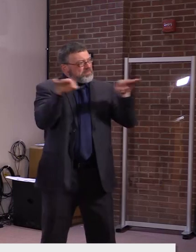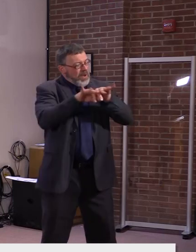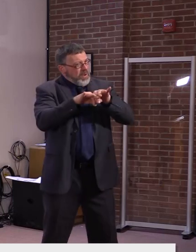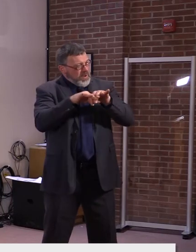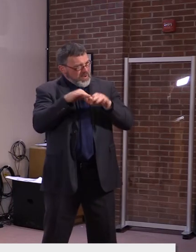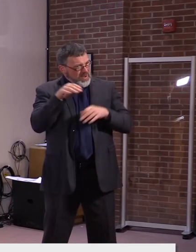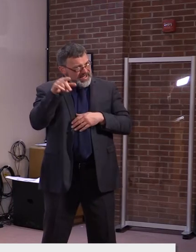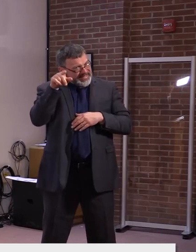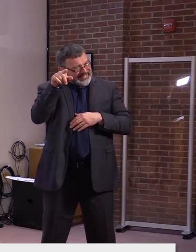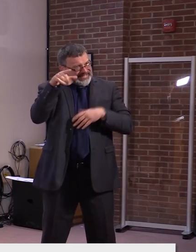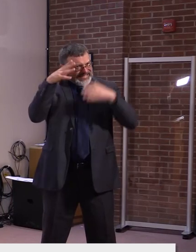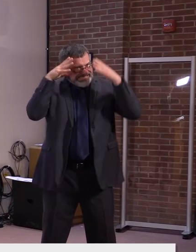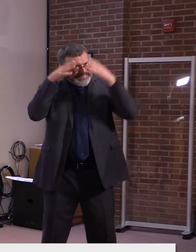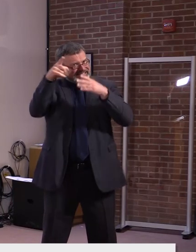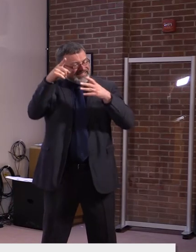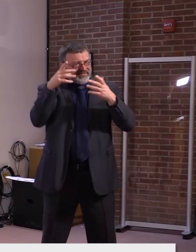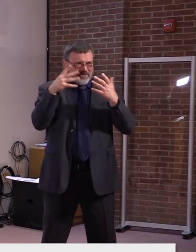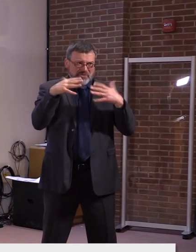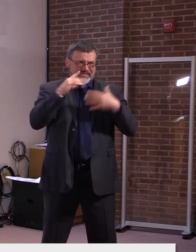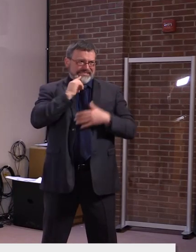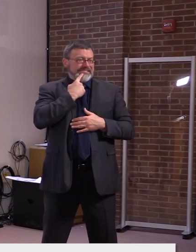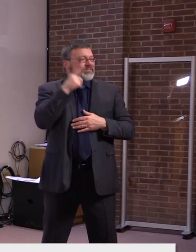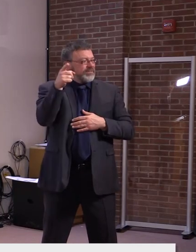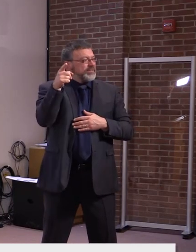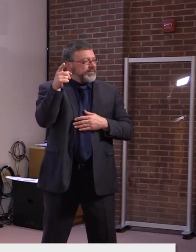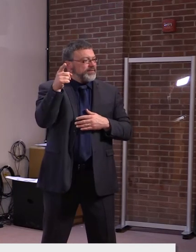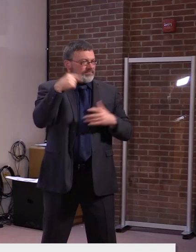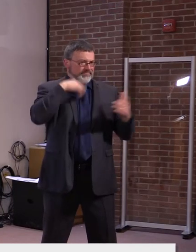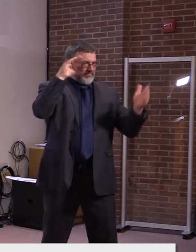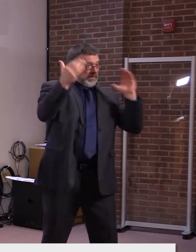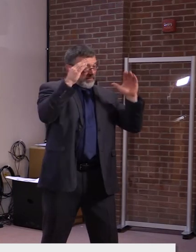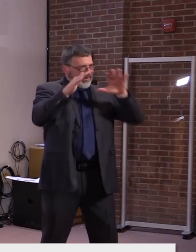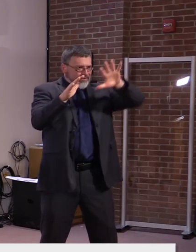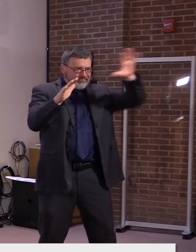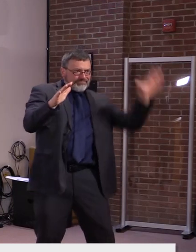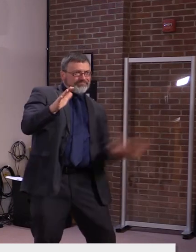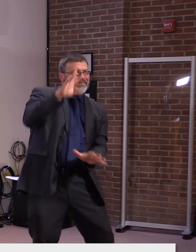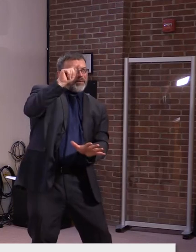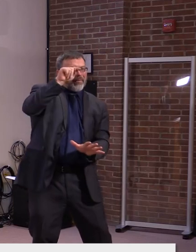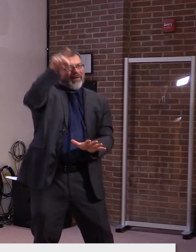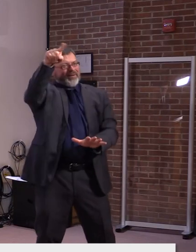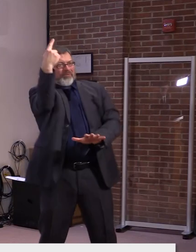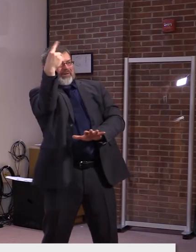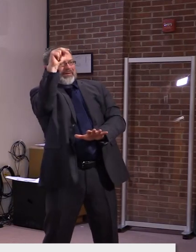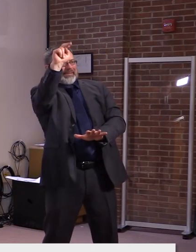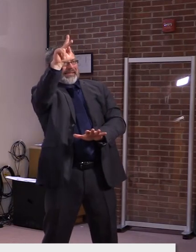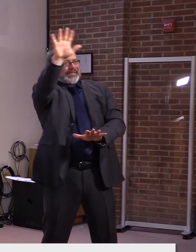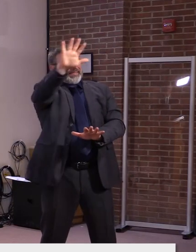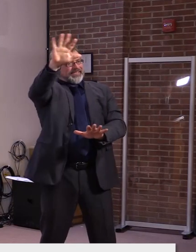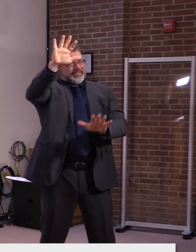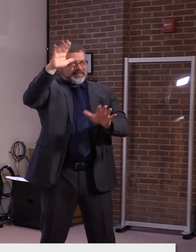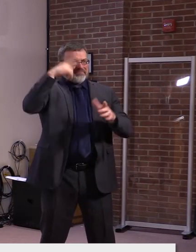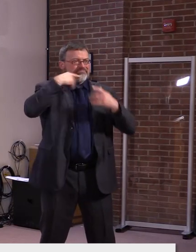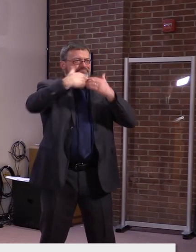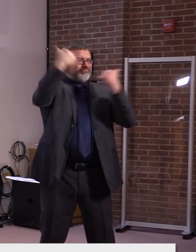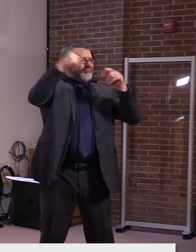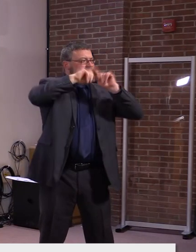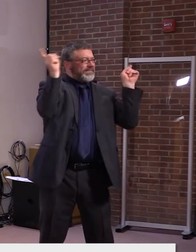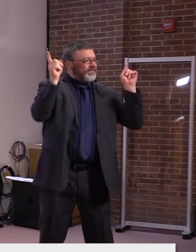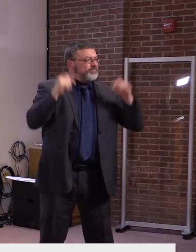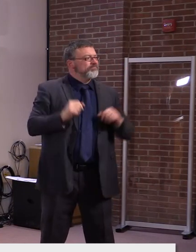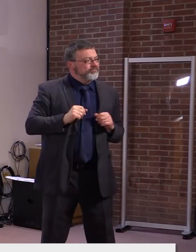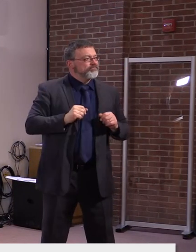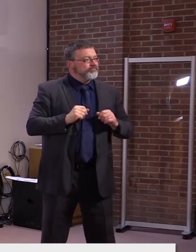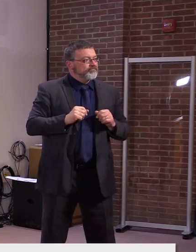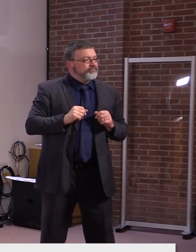fully vaccinated and those who are not fully vaccinated. Going to the Vermont higher education update, you can see that our